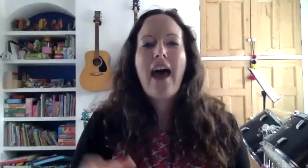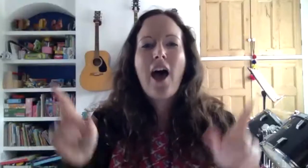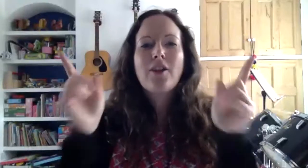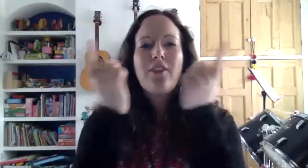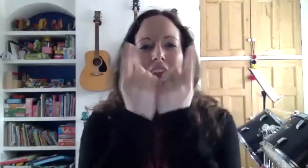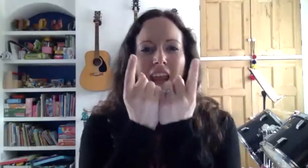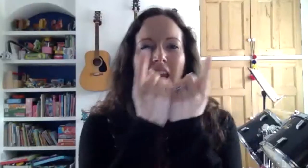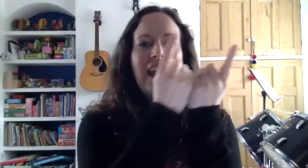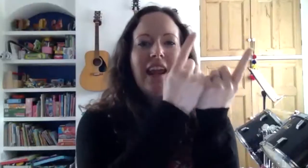about a thing,